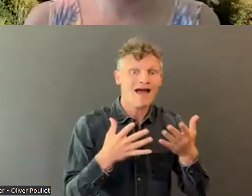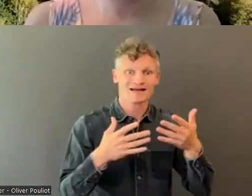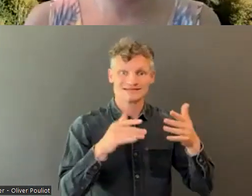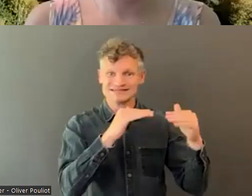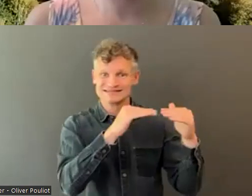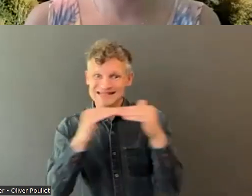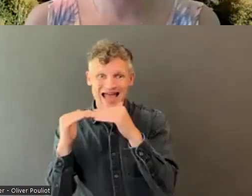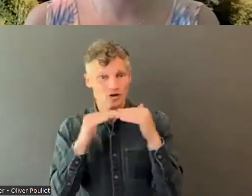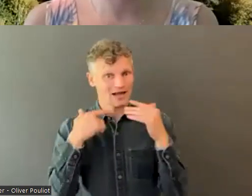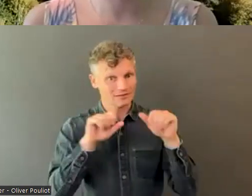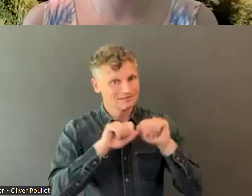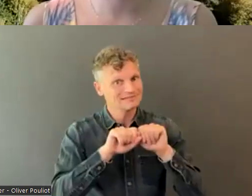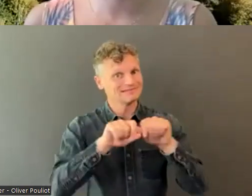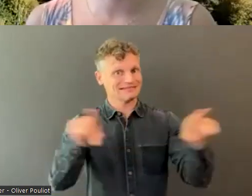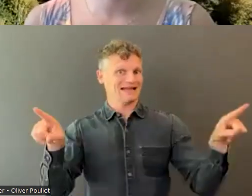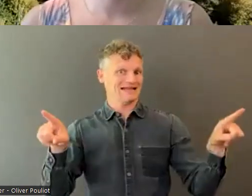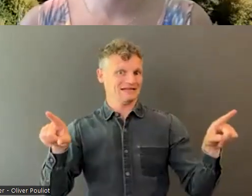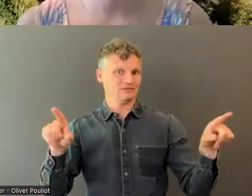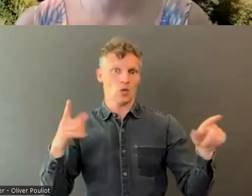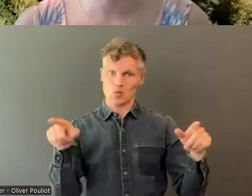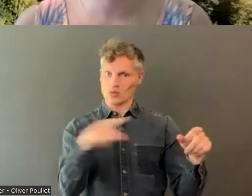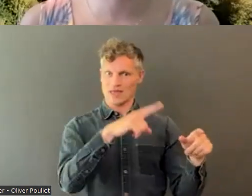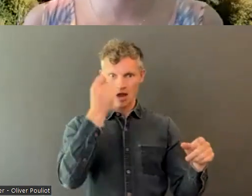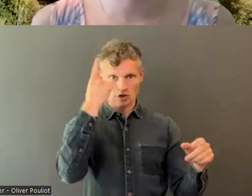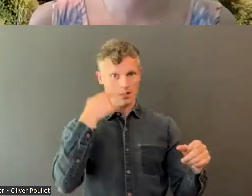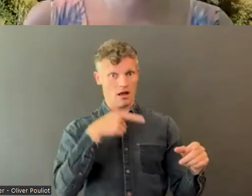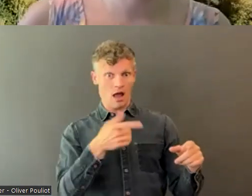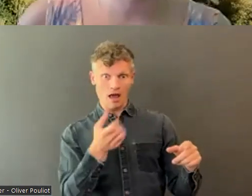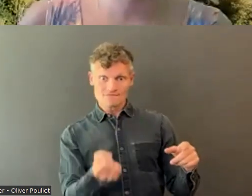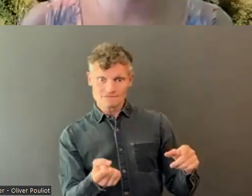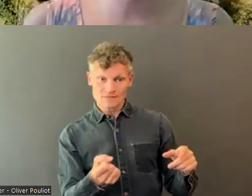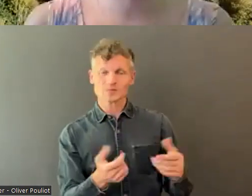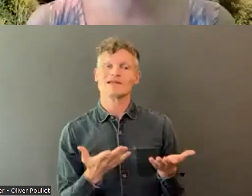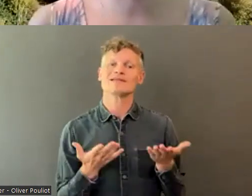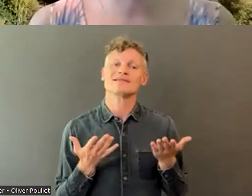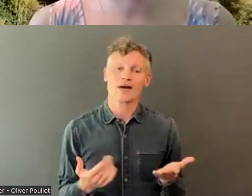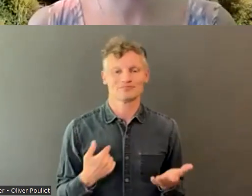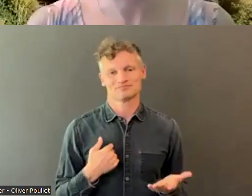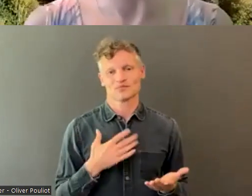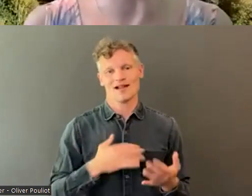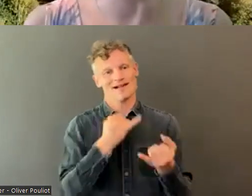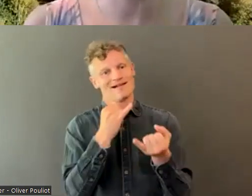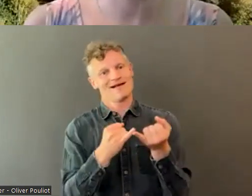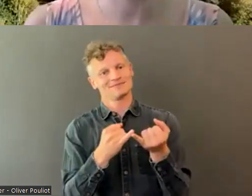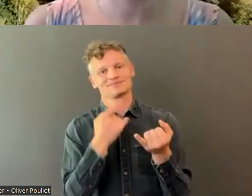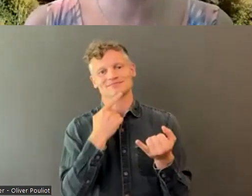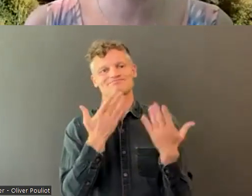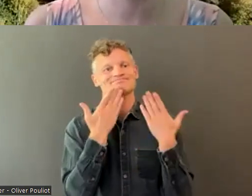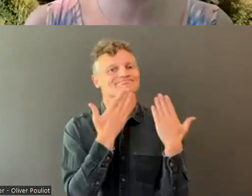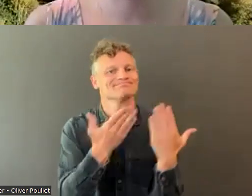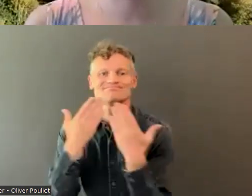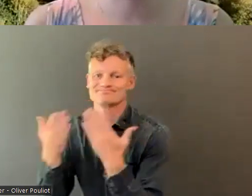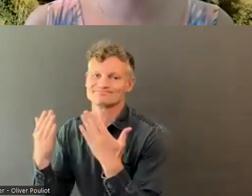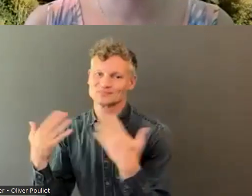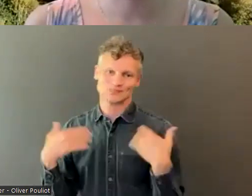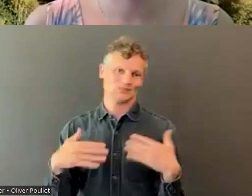the 120 seconds left, I think I'm saying thank you. Thank you very much, everyone. Very much enjoyed this. And I'm now going to turn